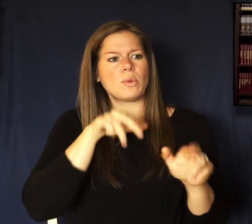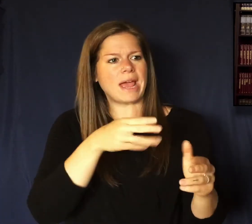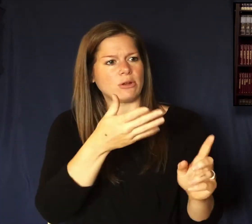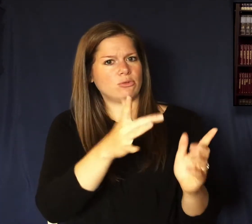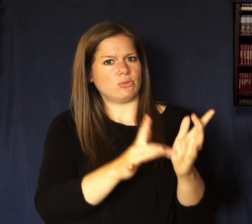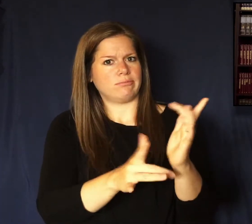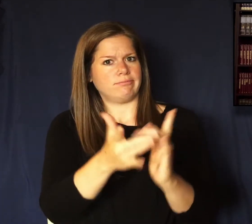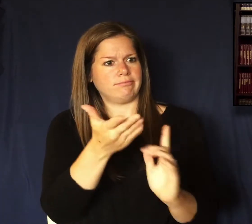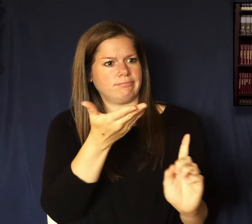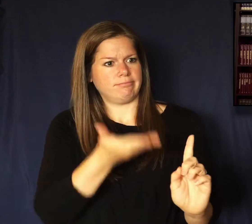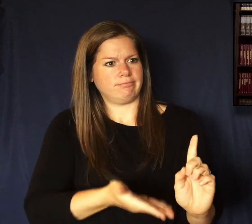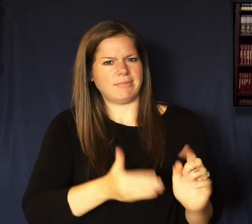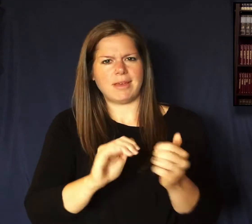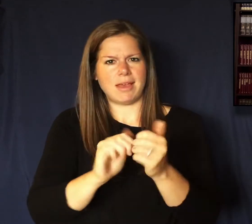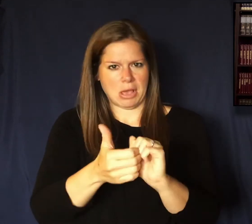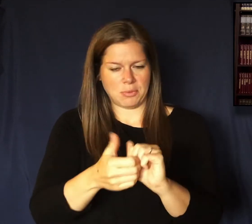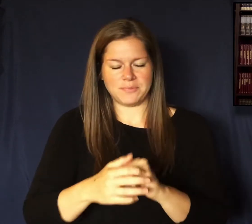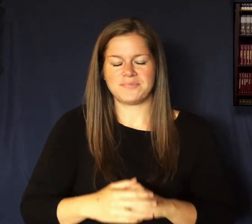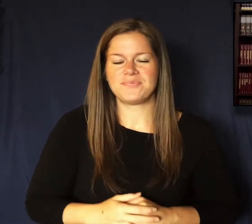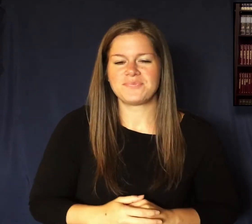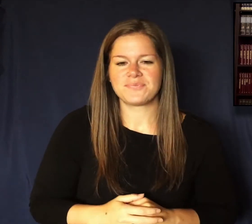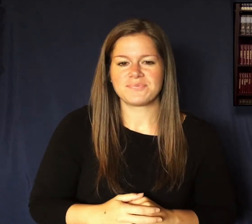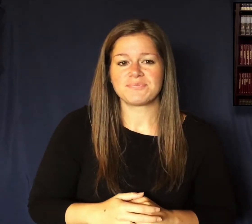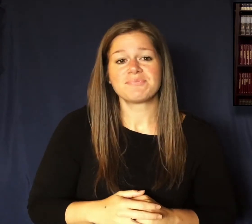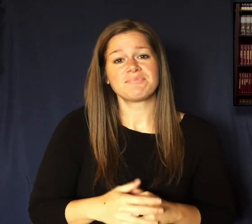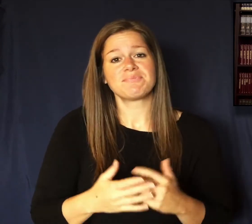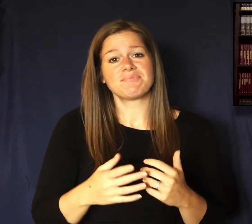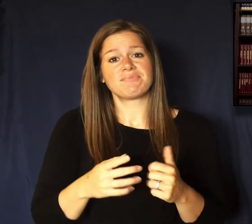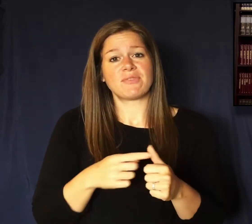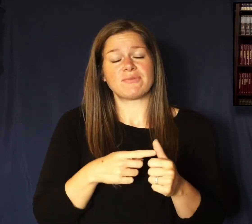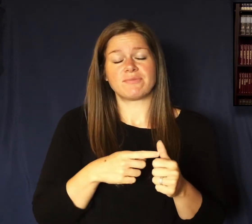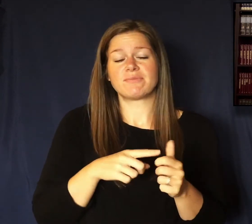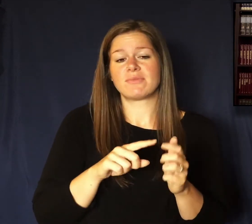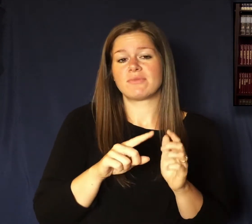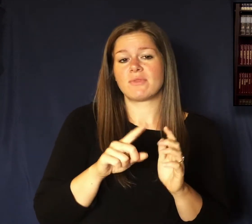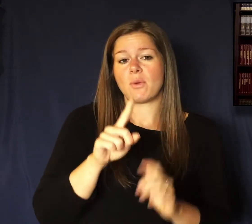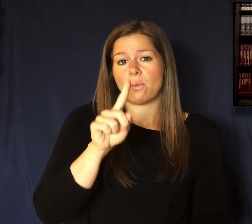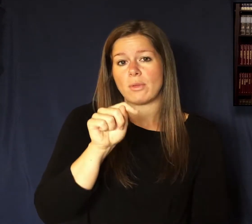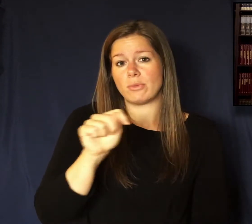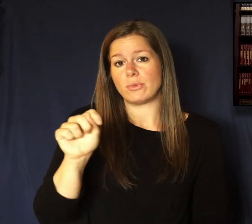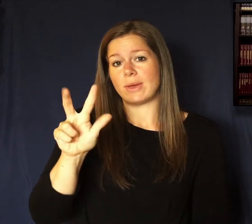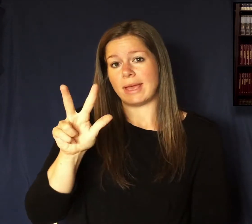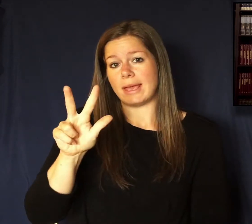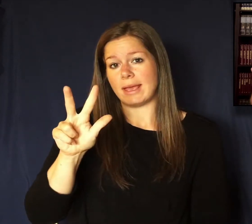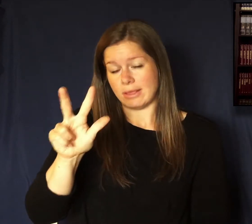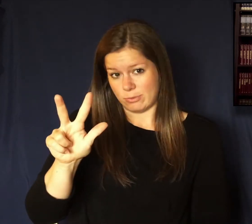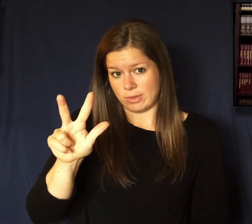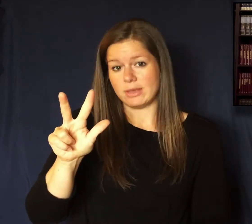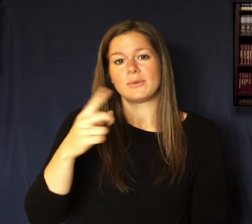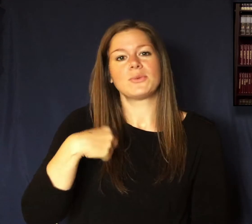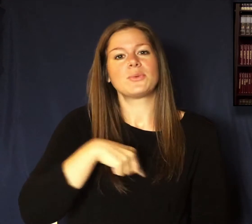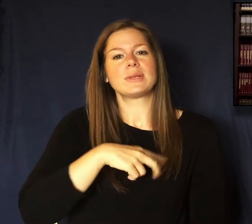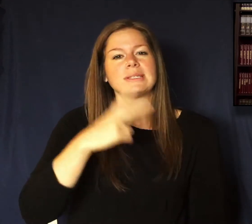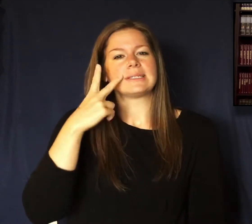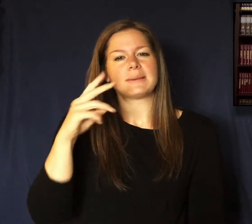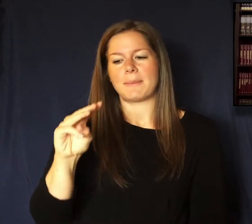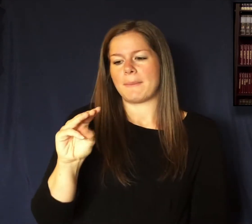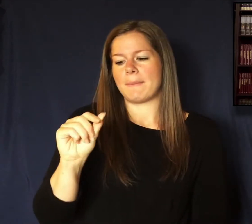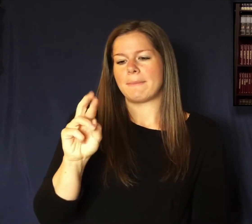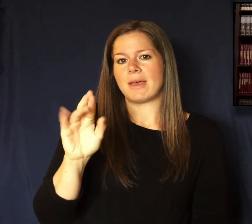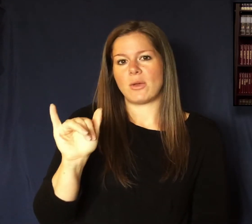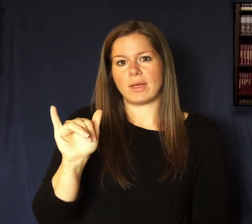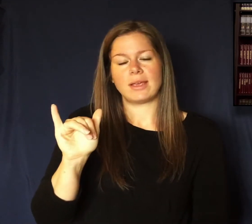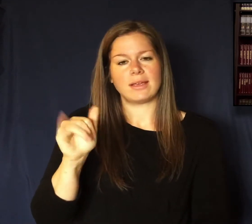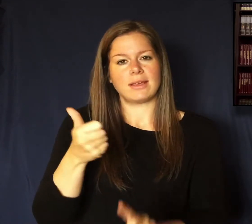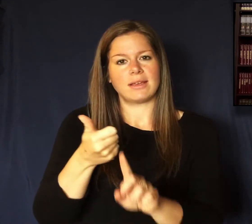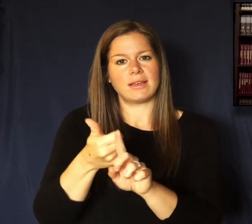we have Mary, who takes a pound of expensive ointment in verse 3, made from pure nard, anoints the feet of